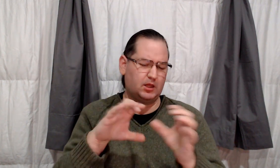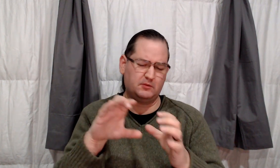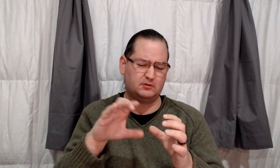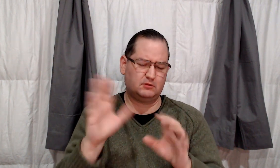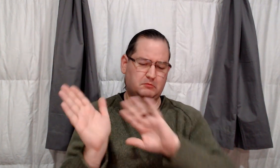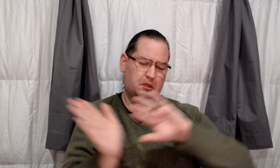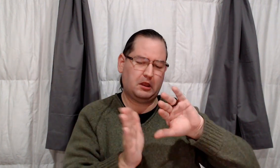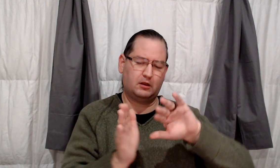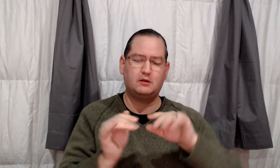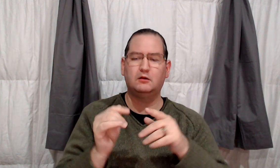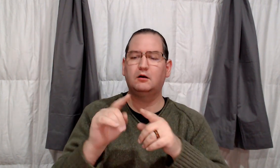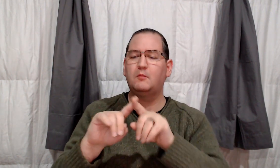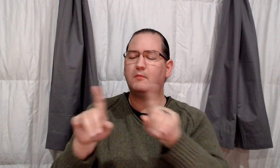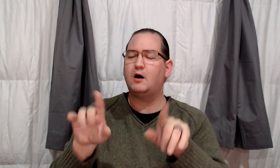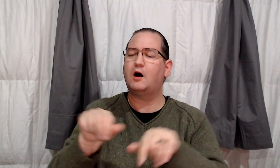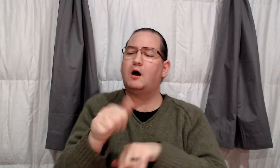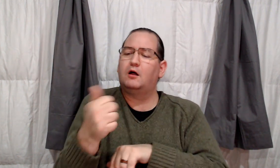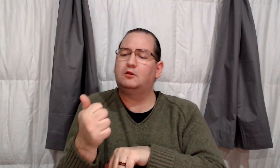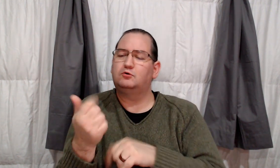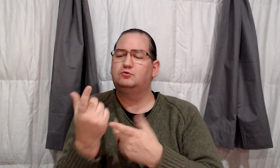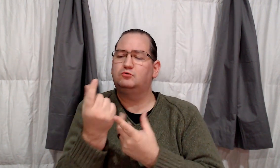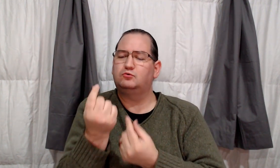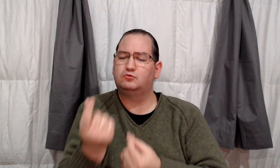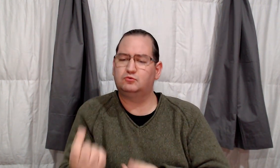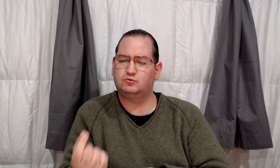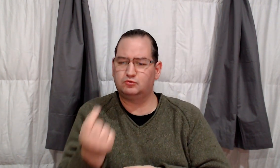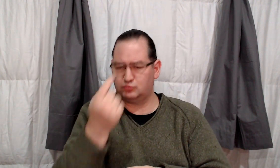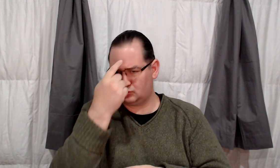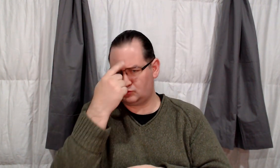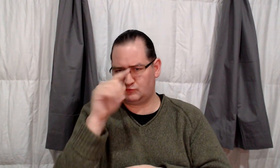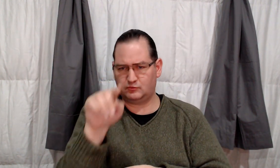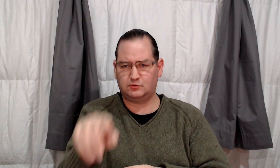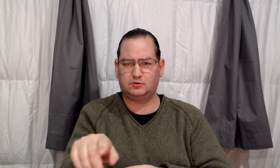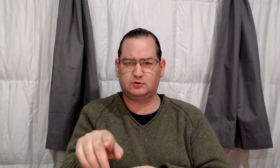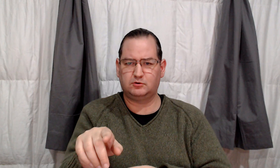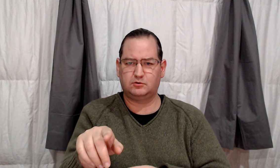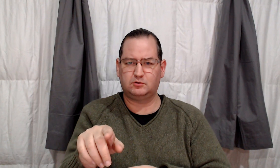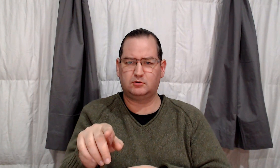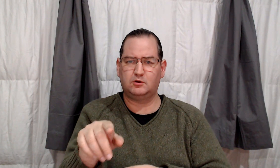that's at least, if not more, immediate, available and effective,